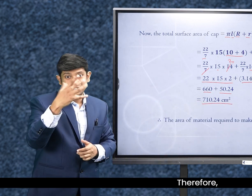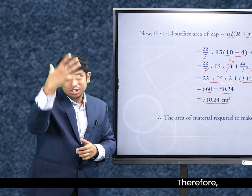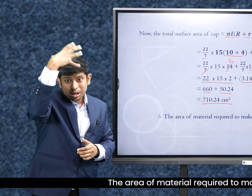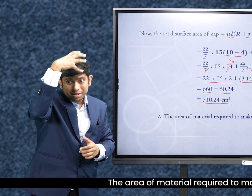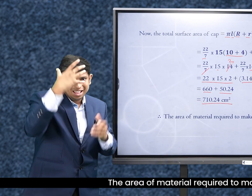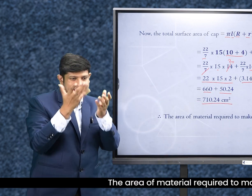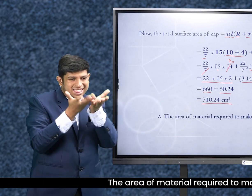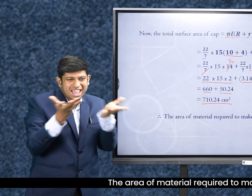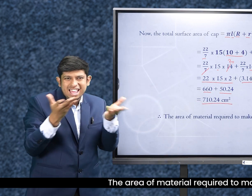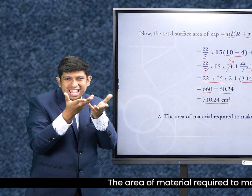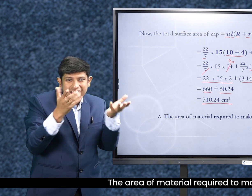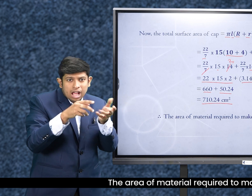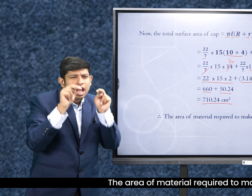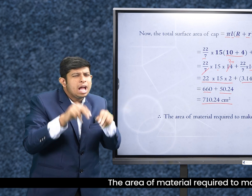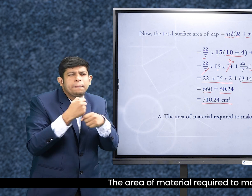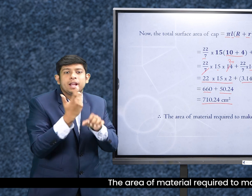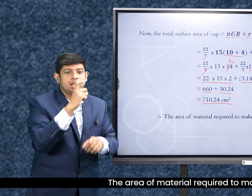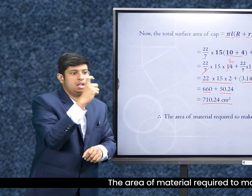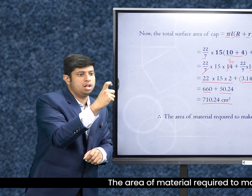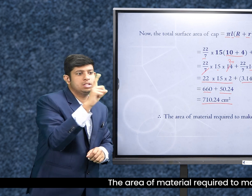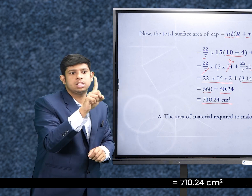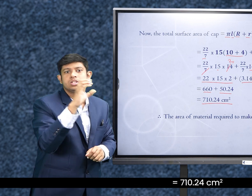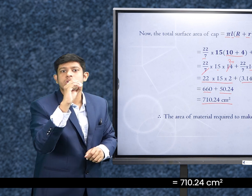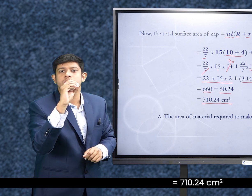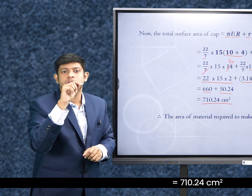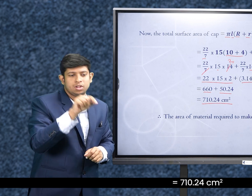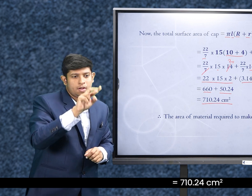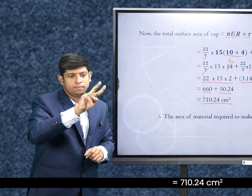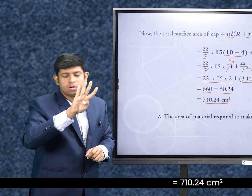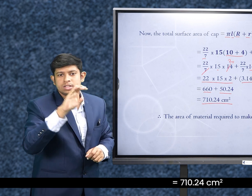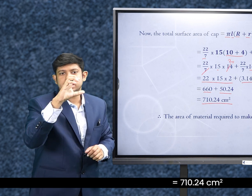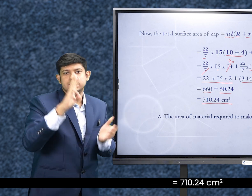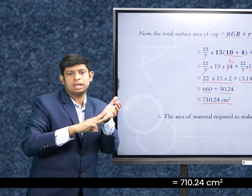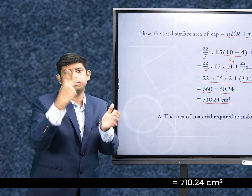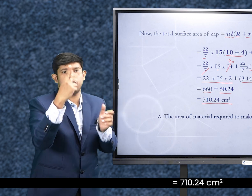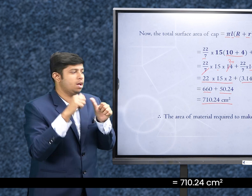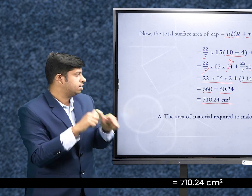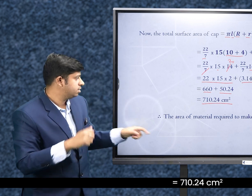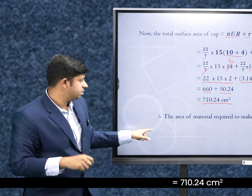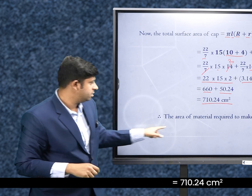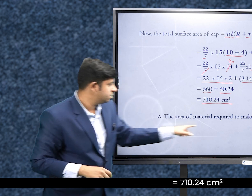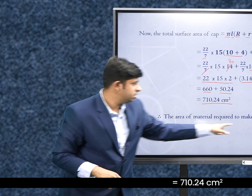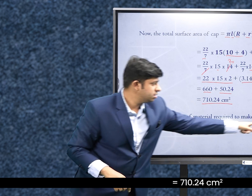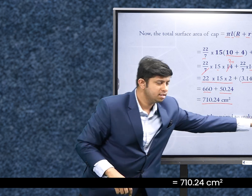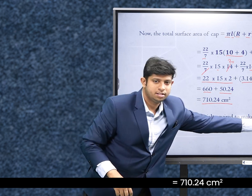Therefore, the area of material required to make a cap is equal to 710.24 cm square.